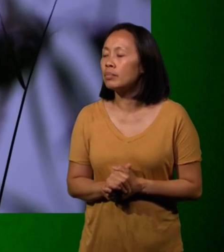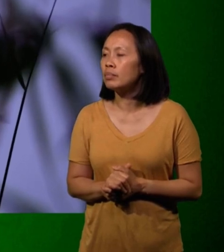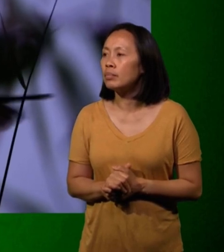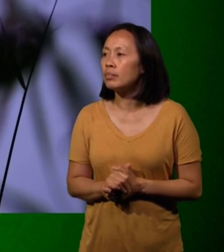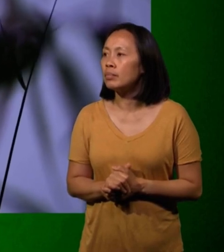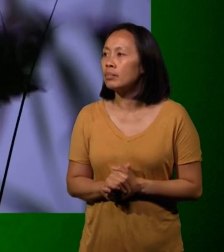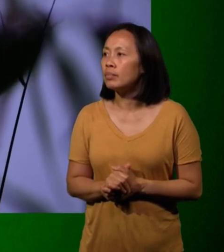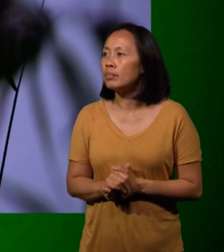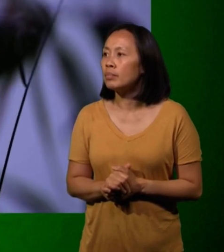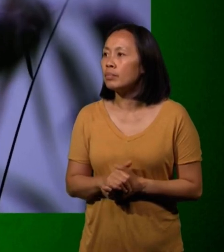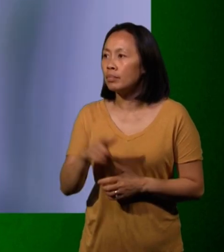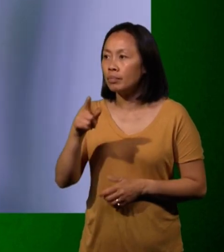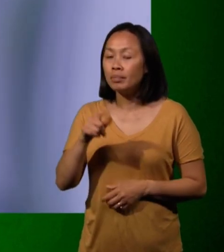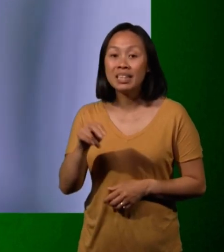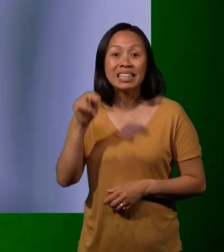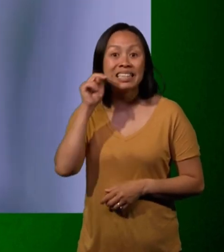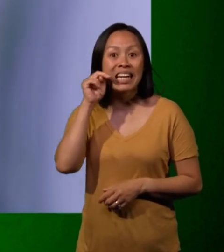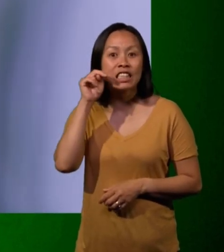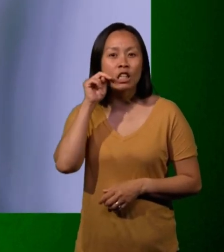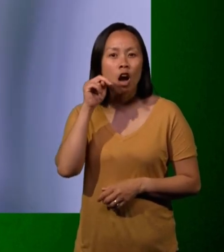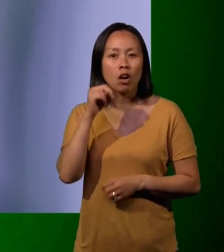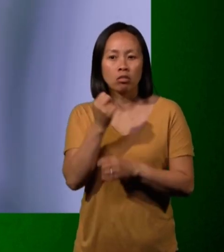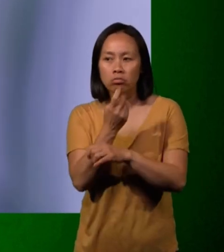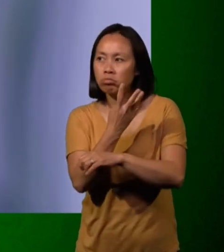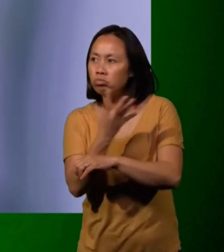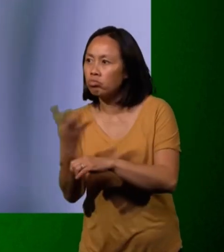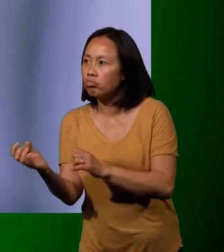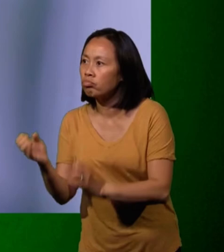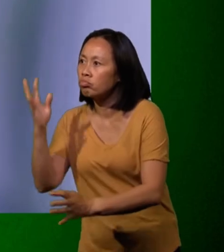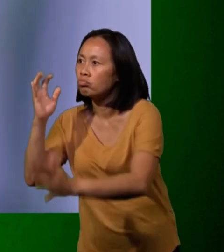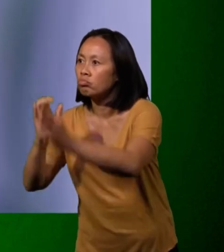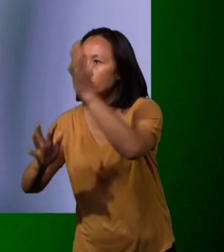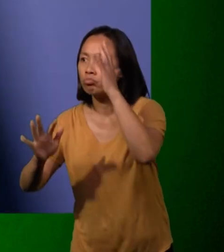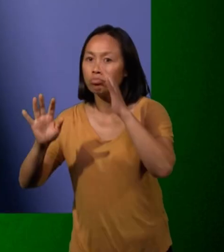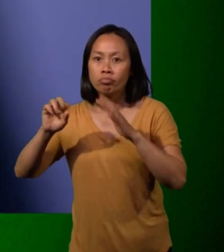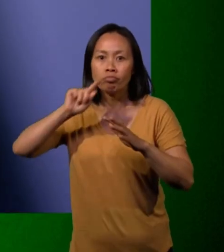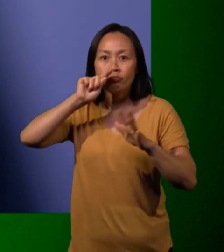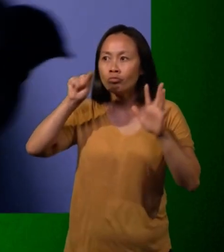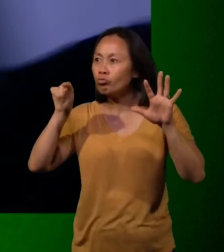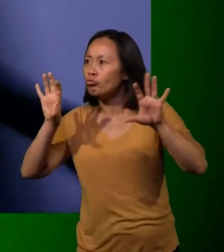In a Nigerian grassland, thousands of migrants are gathering.